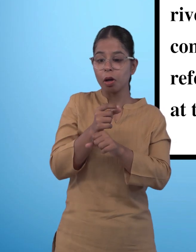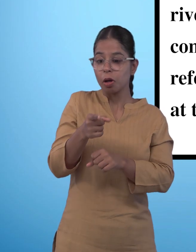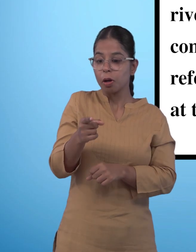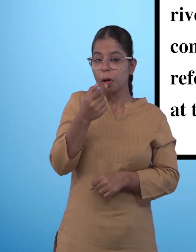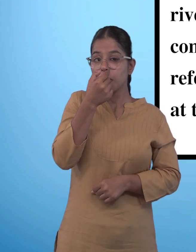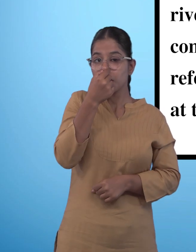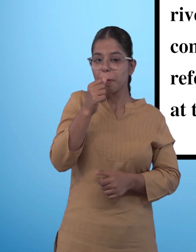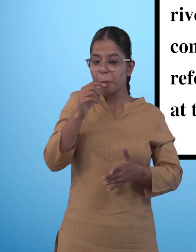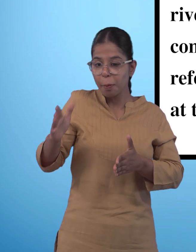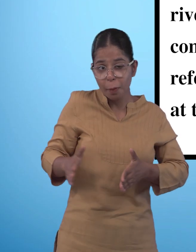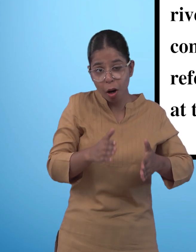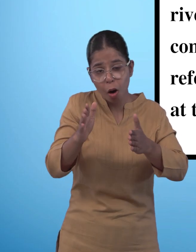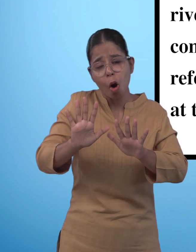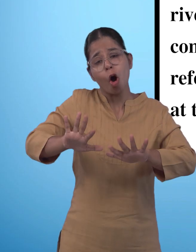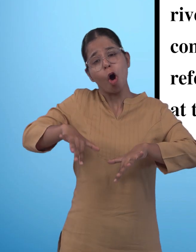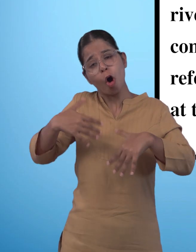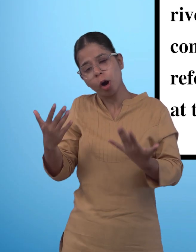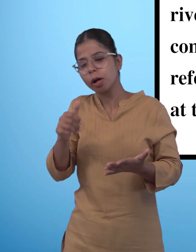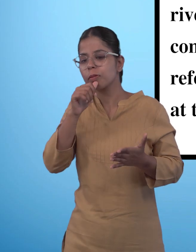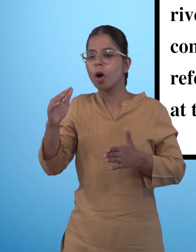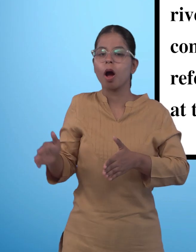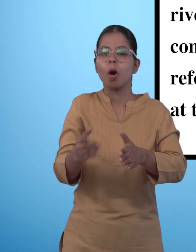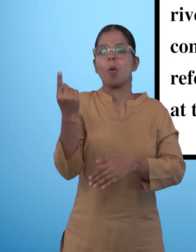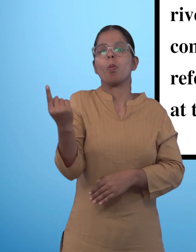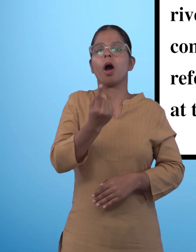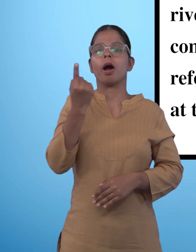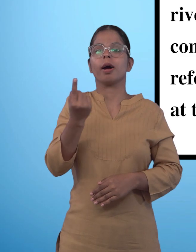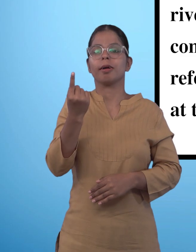at times to a river in general.